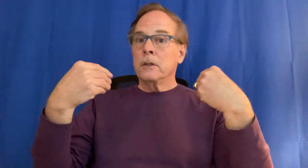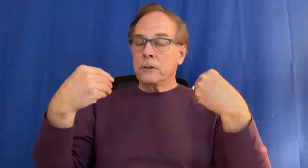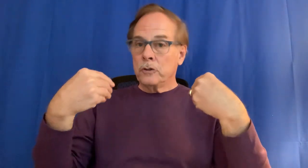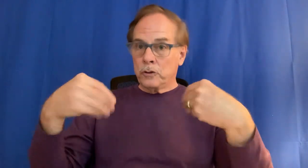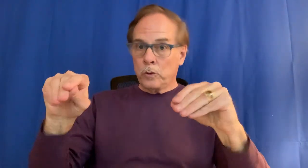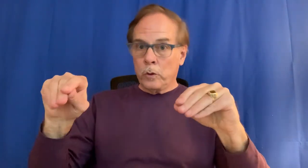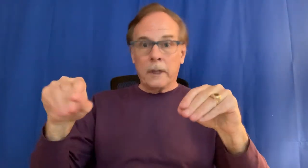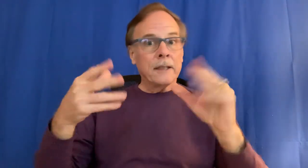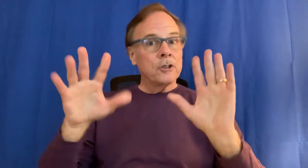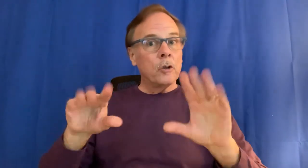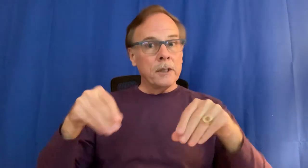Store, not so,